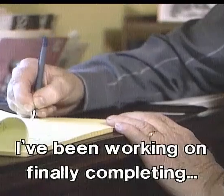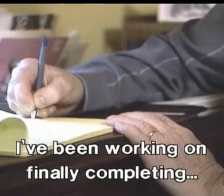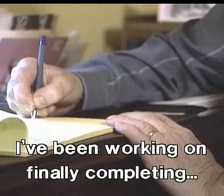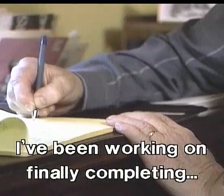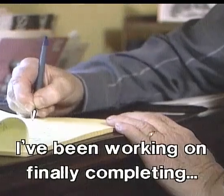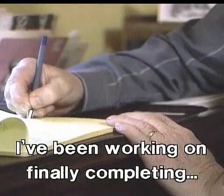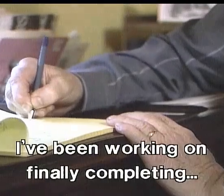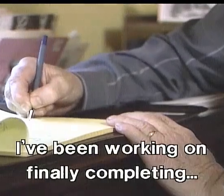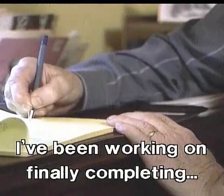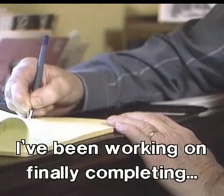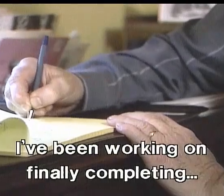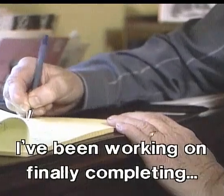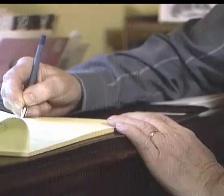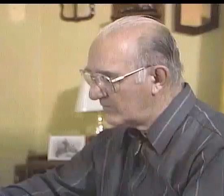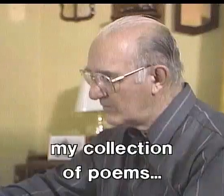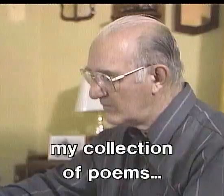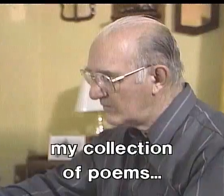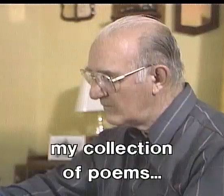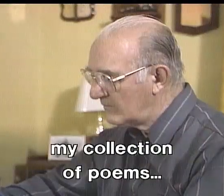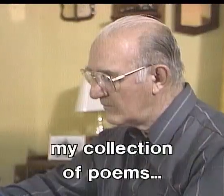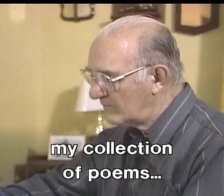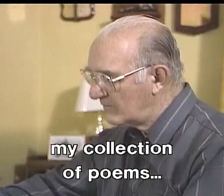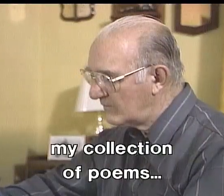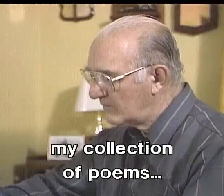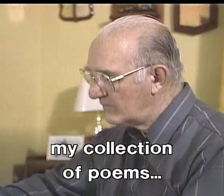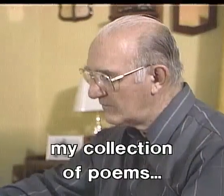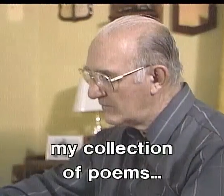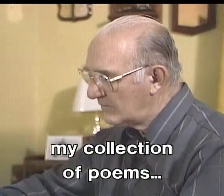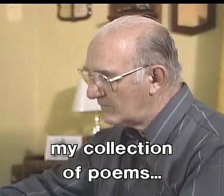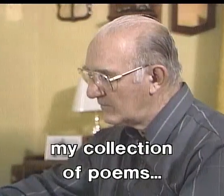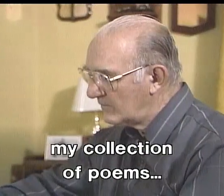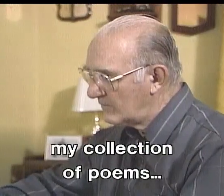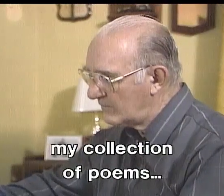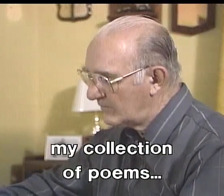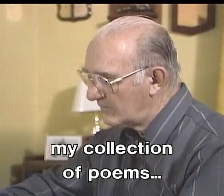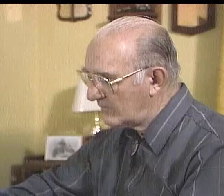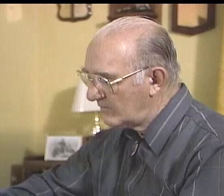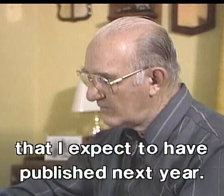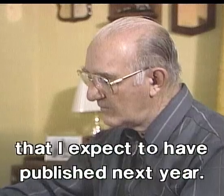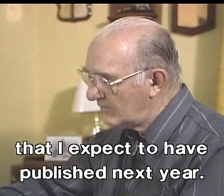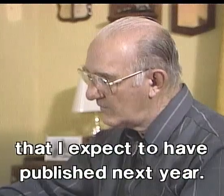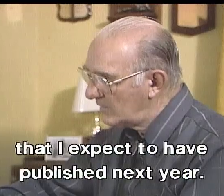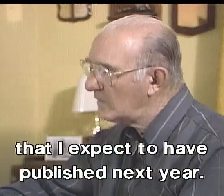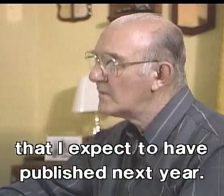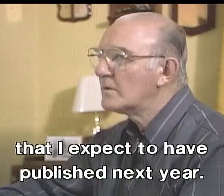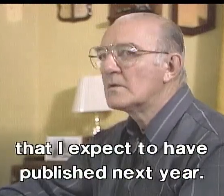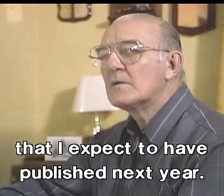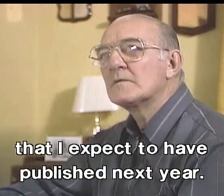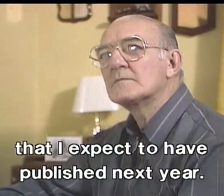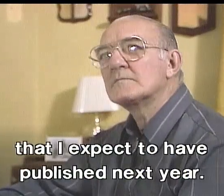finally completing my collection of poems that I expect to have published next year.